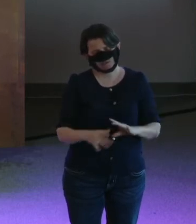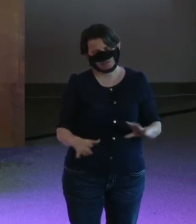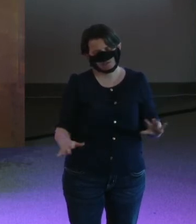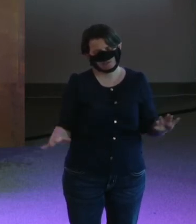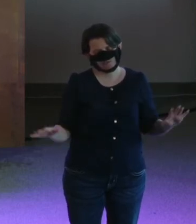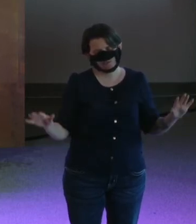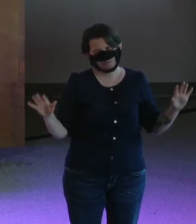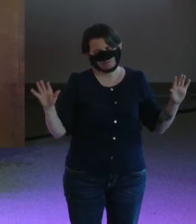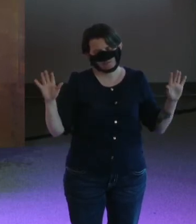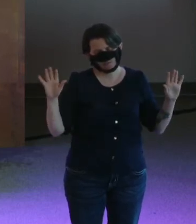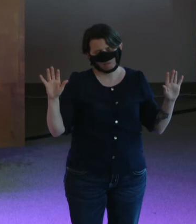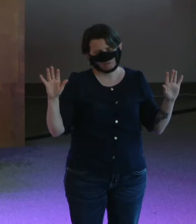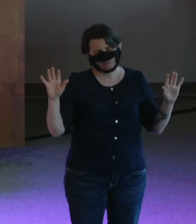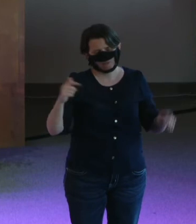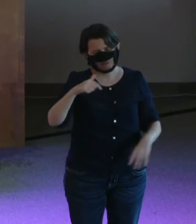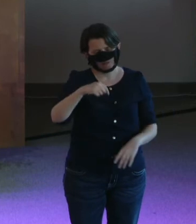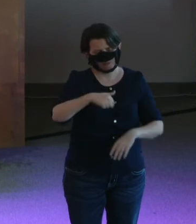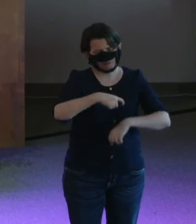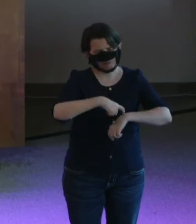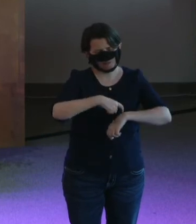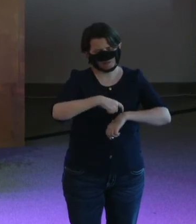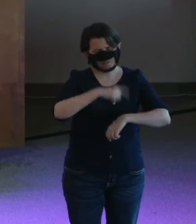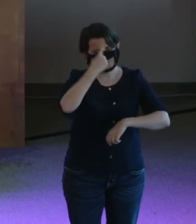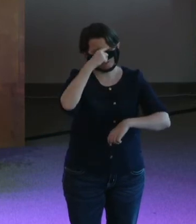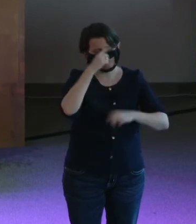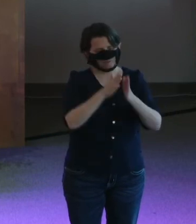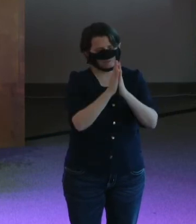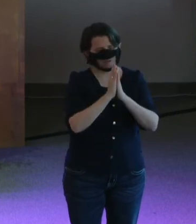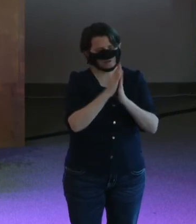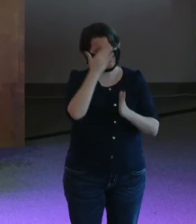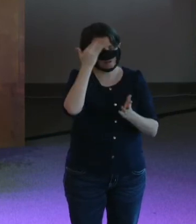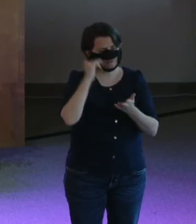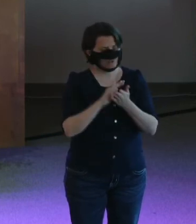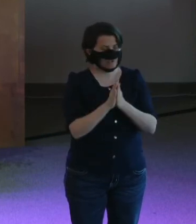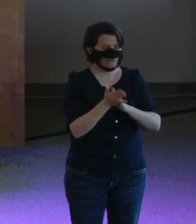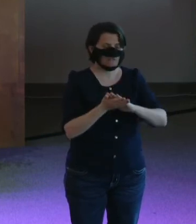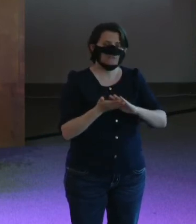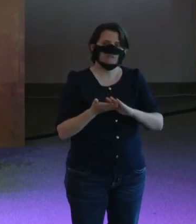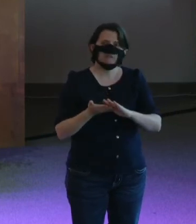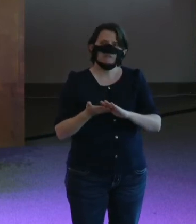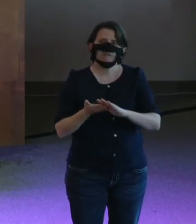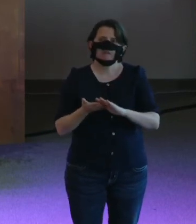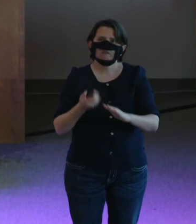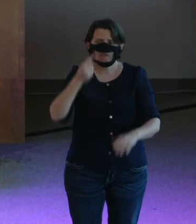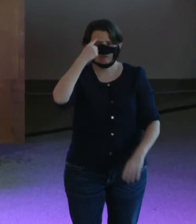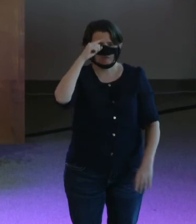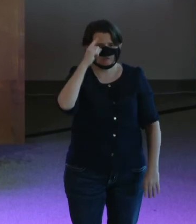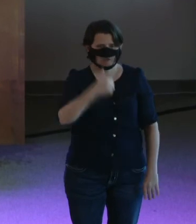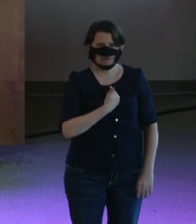As we come to this time of prayer and forgiveness for